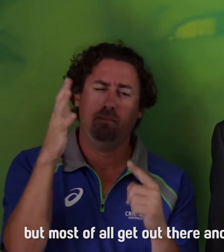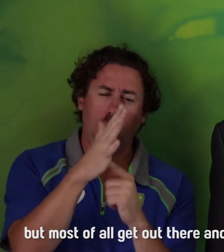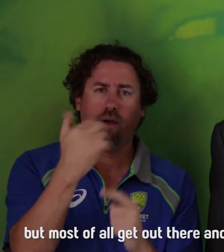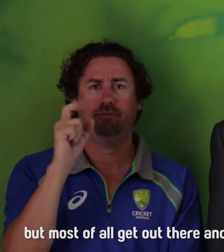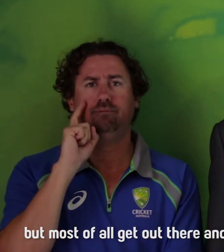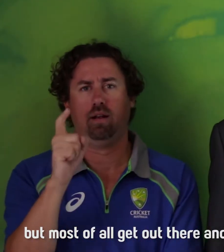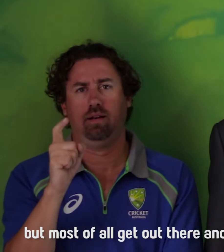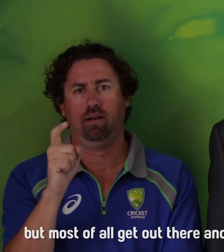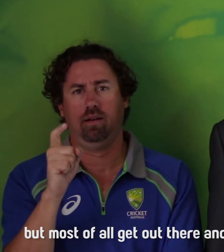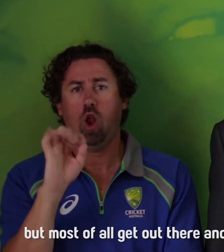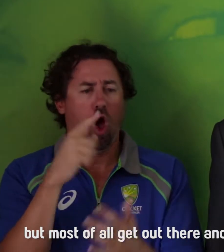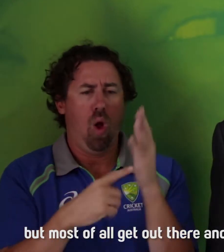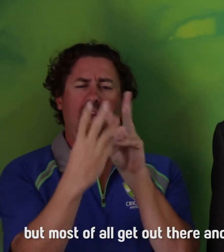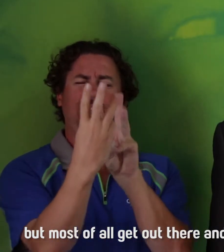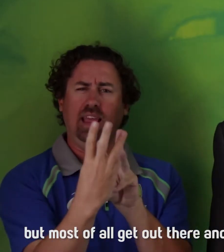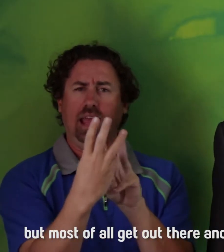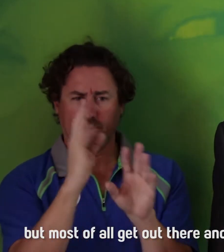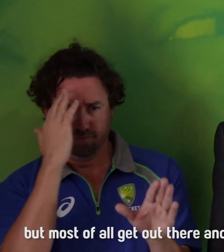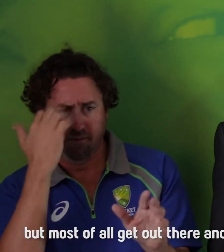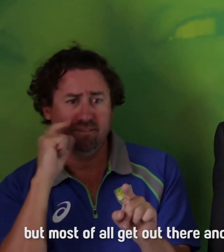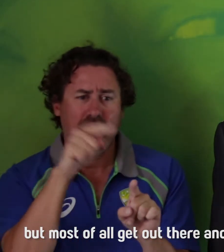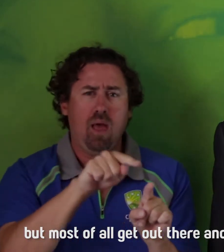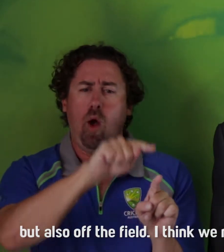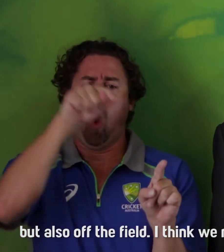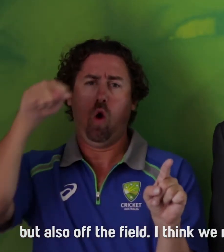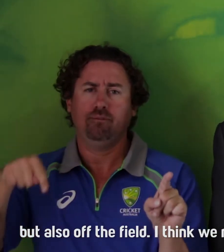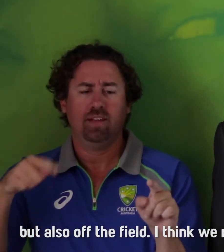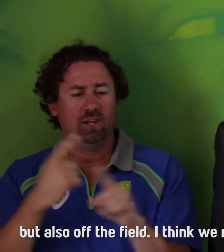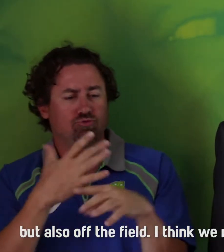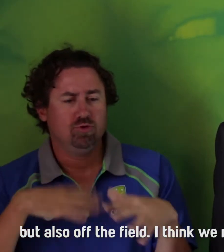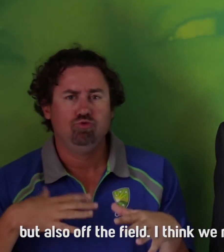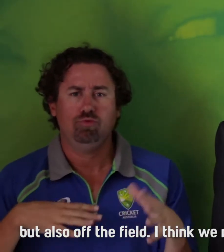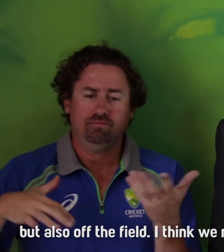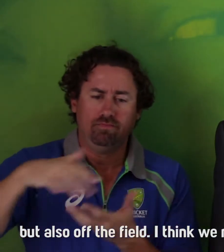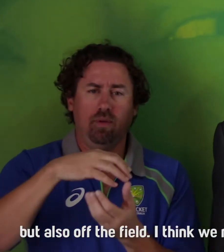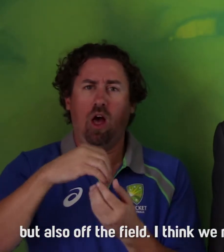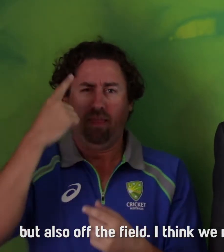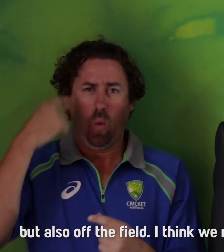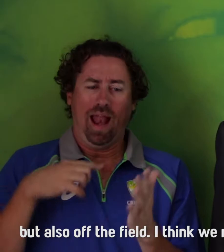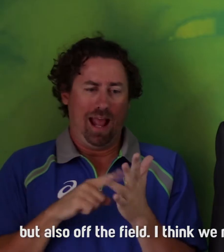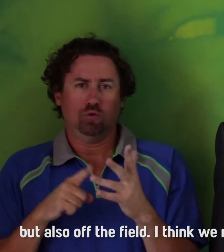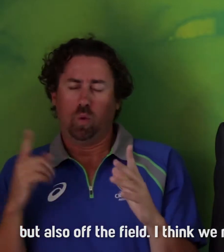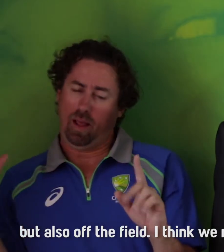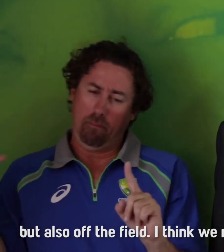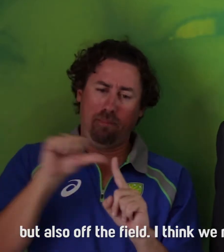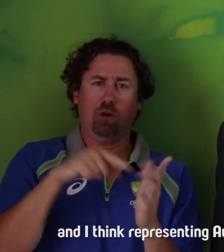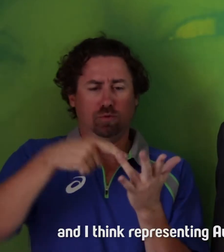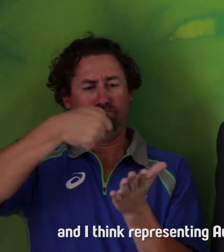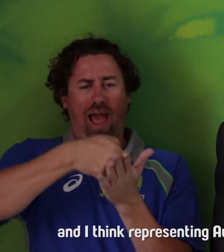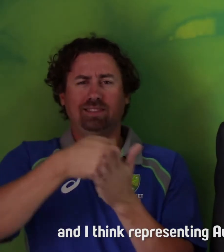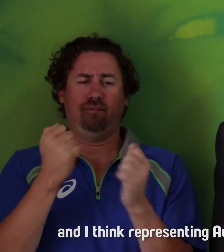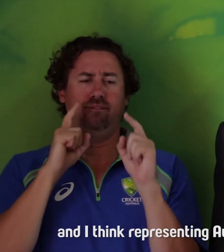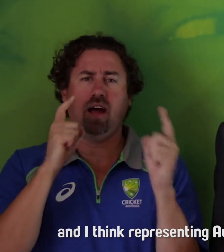I think not only on the field, but also off the field. I think we need to recapture a little bit of that. And I think